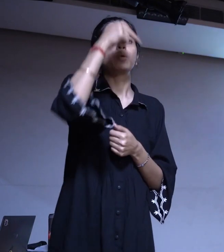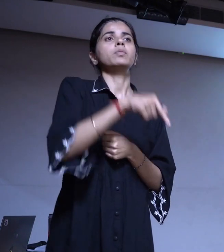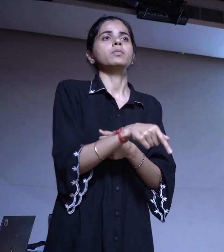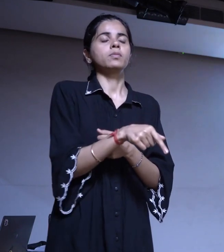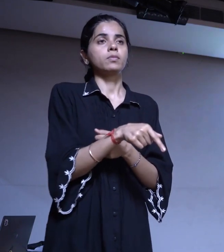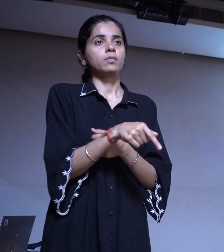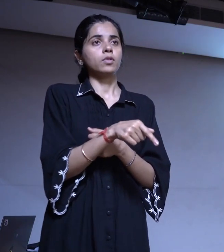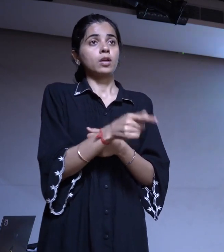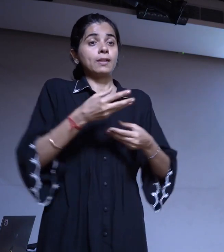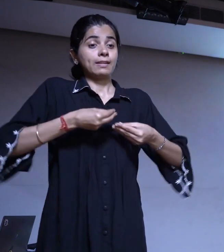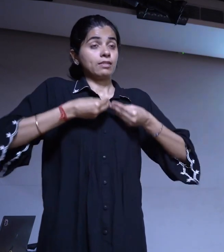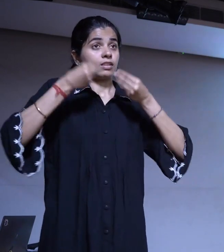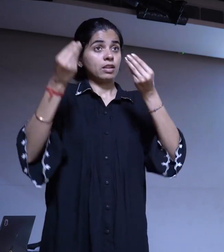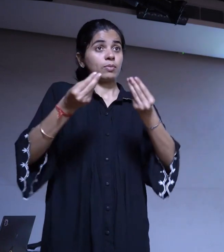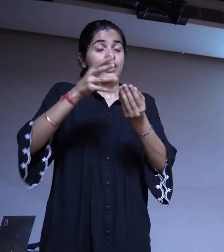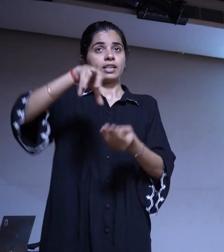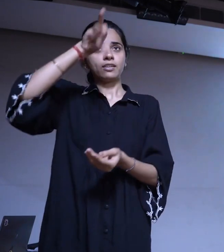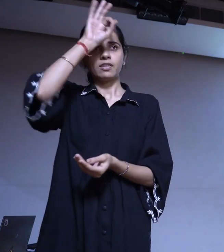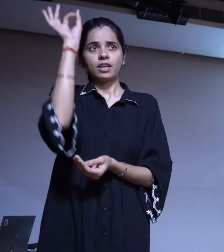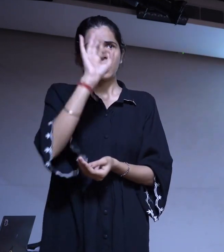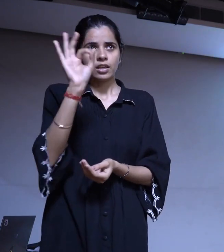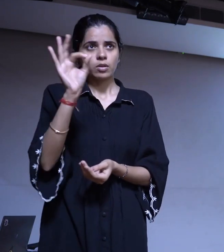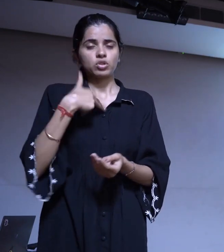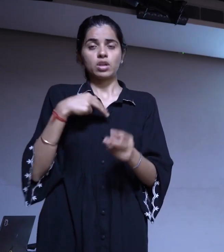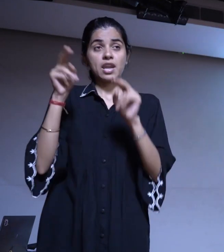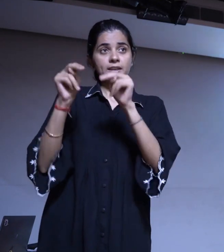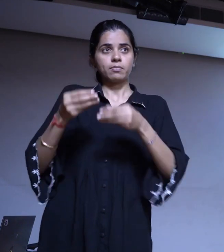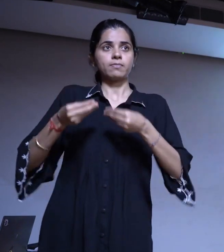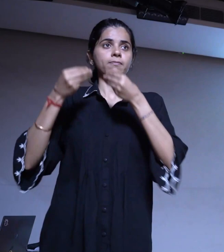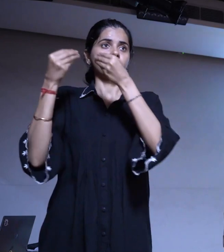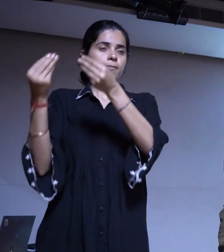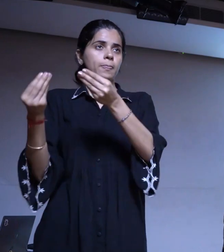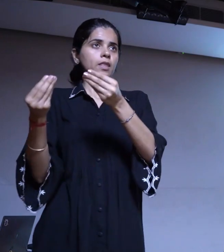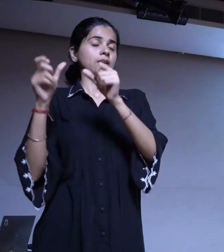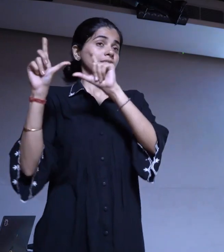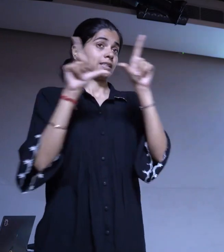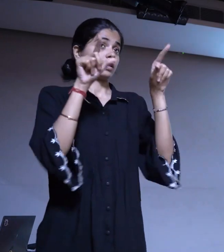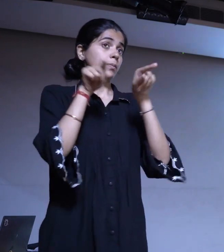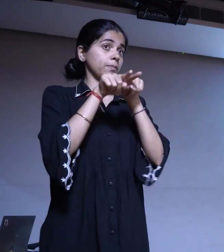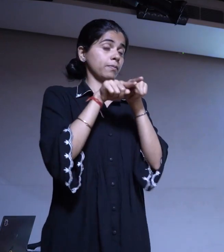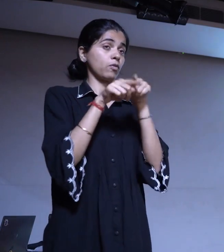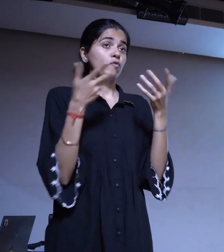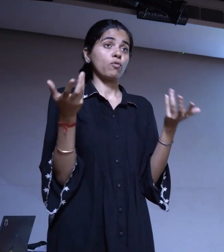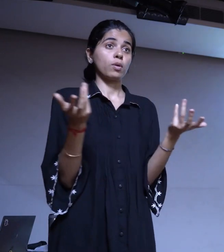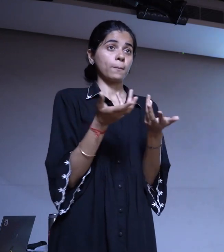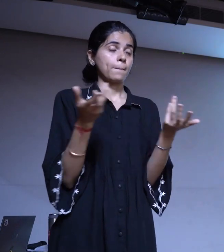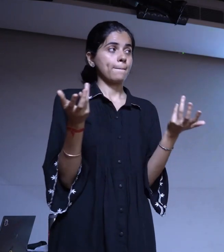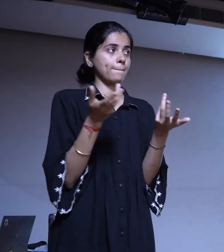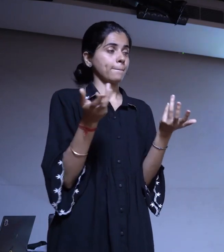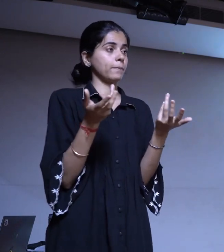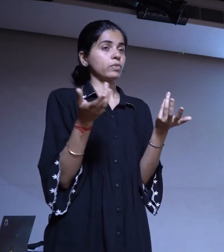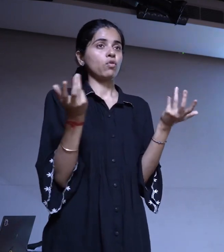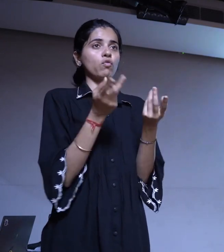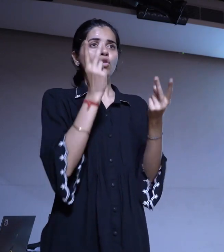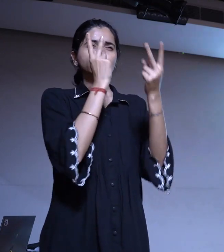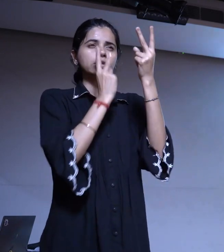children and provide uh intervention as per their requirement so here is an example of what uh what